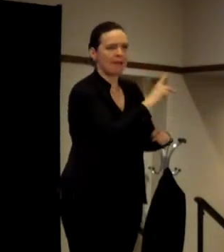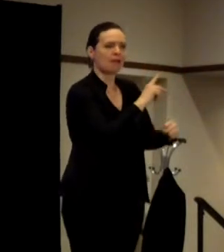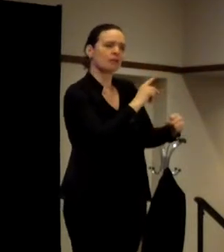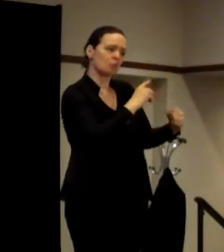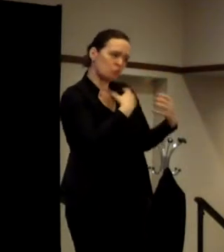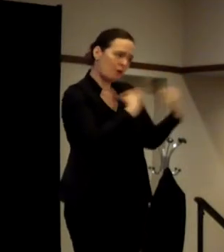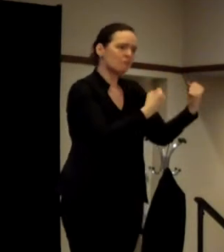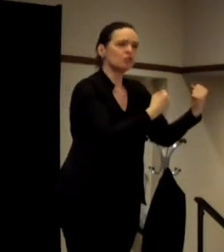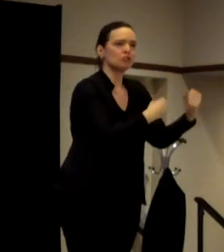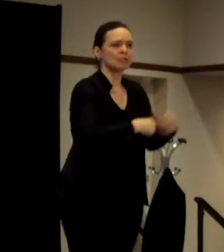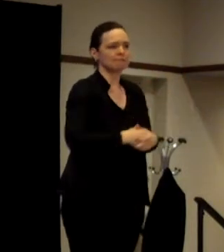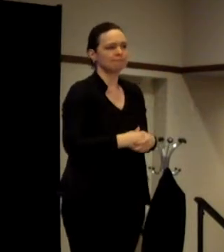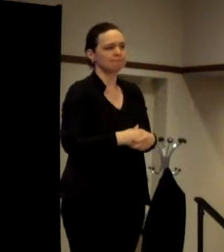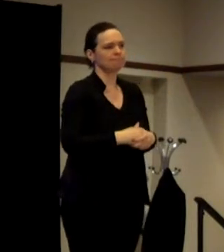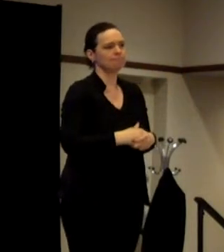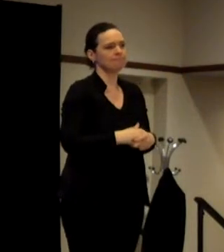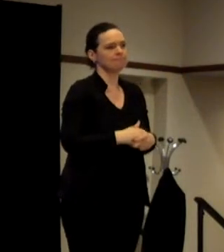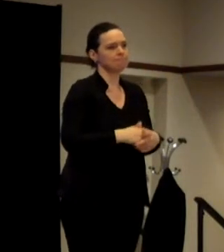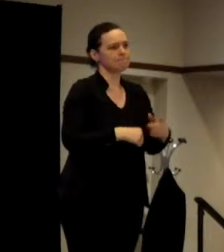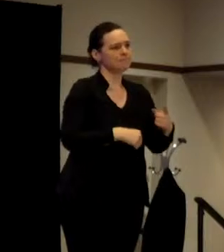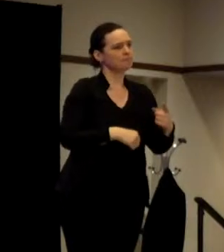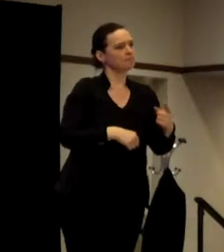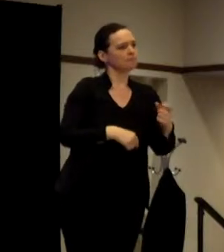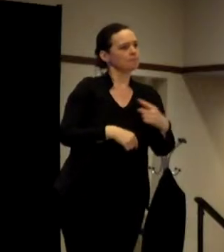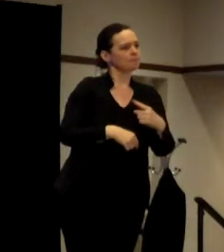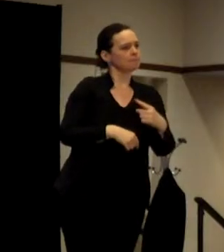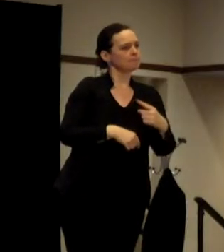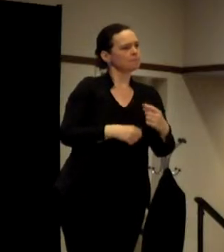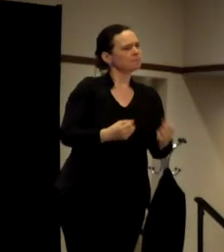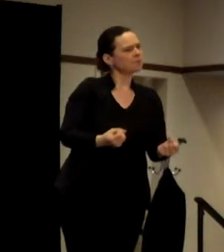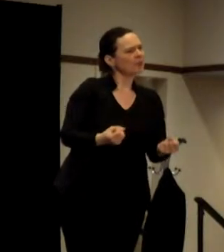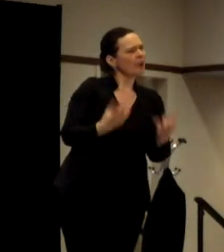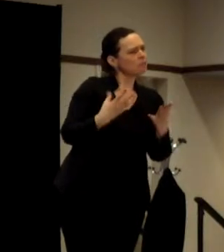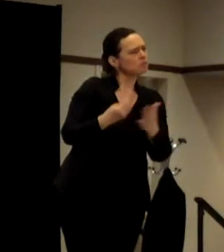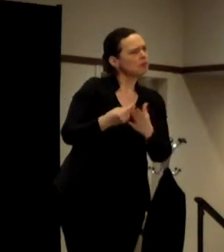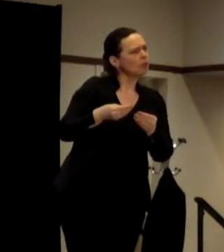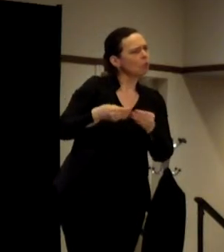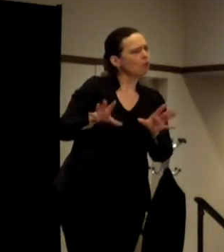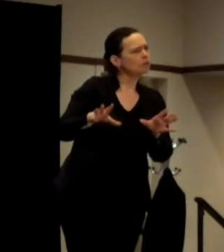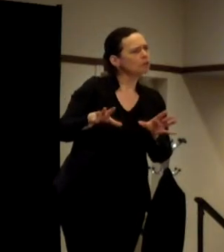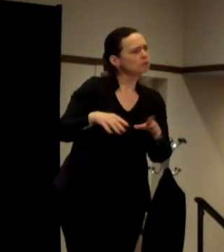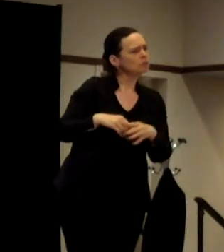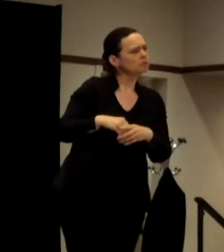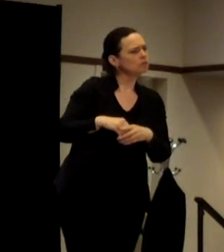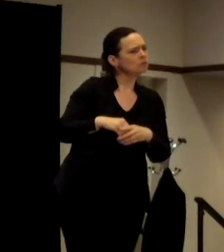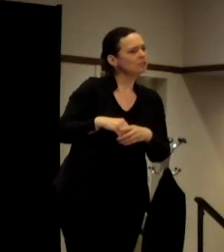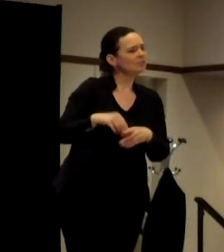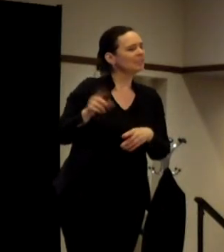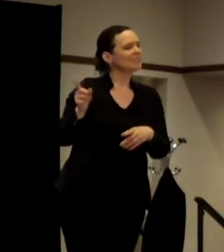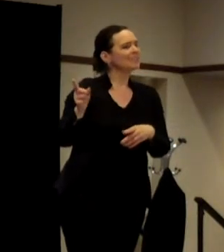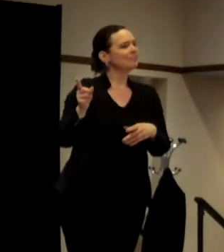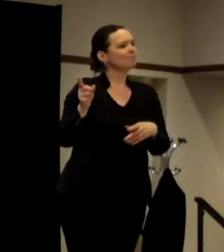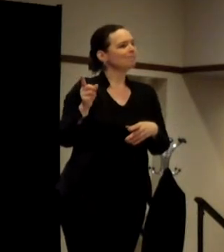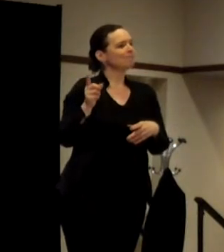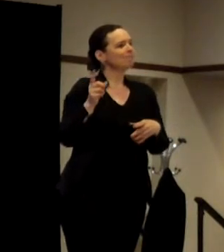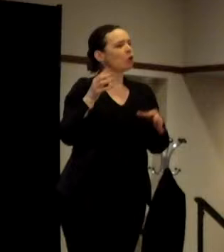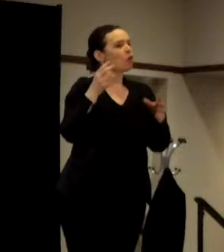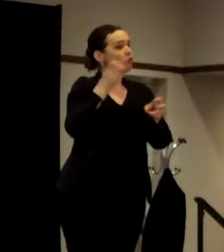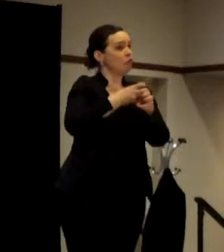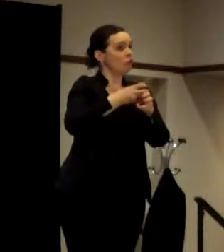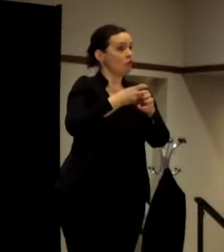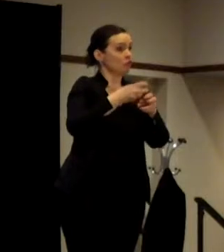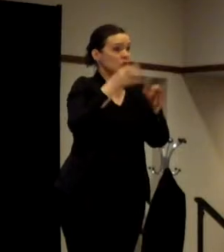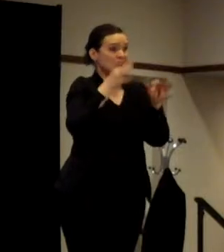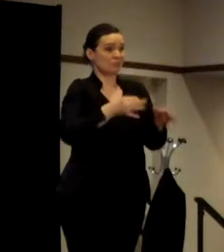year on personnel costs. Remember, county government basically became a large health department during the second